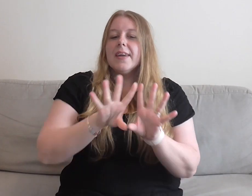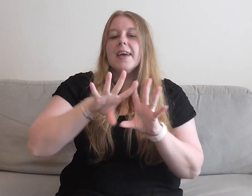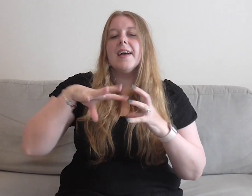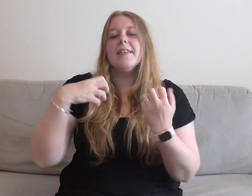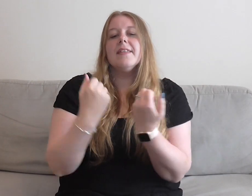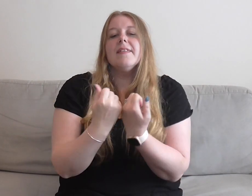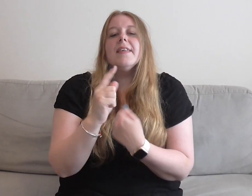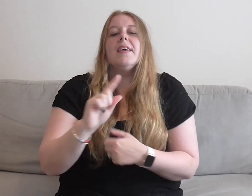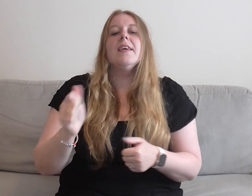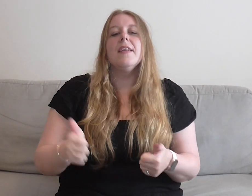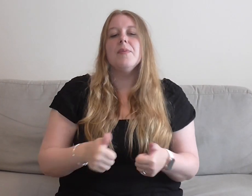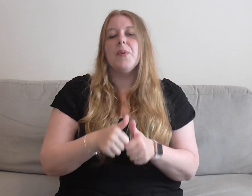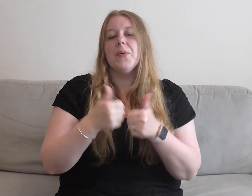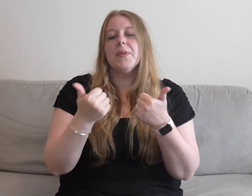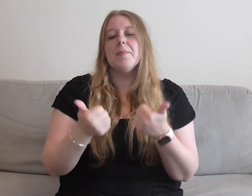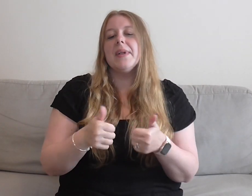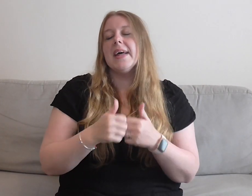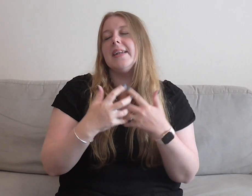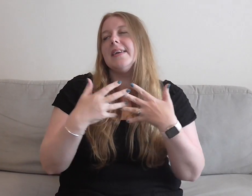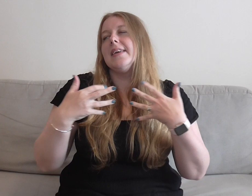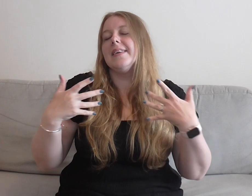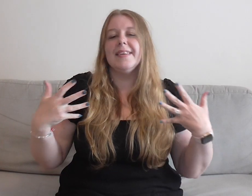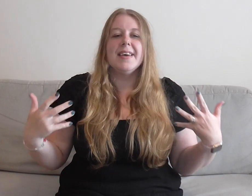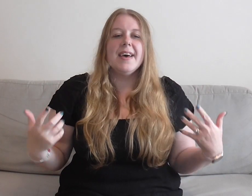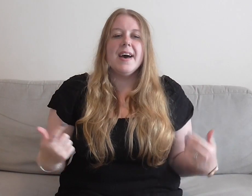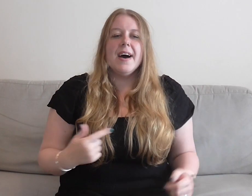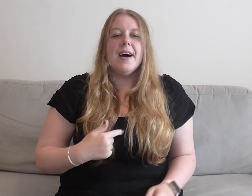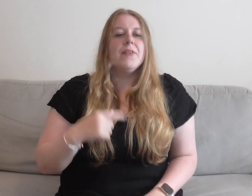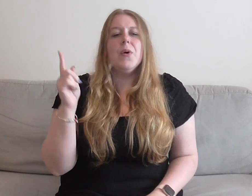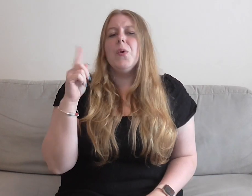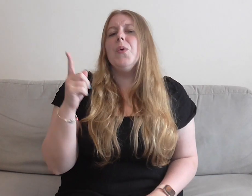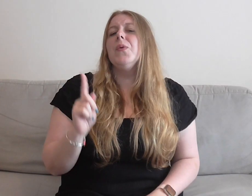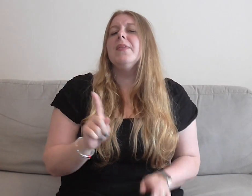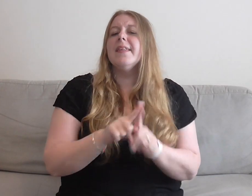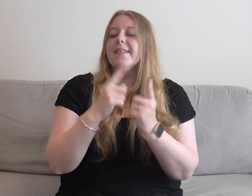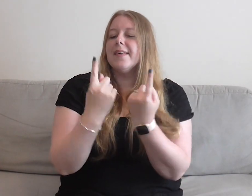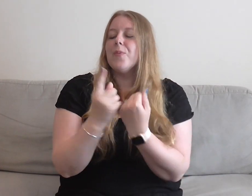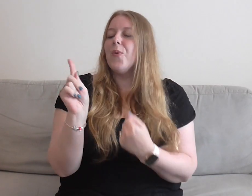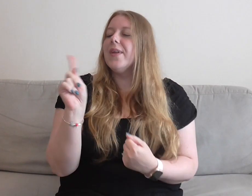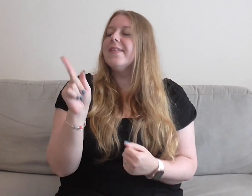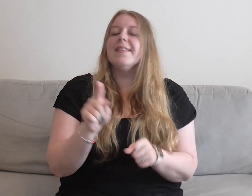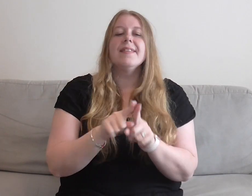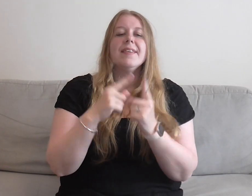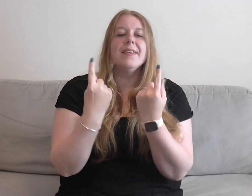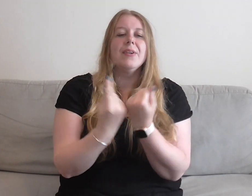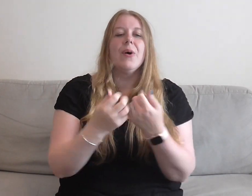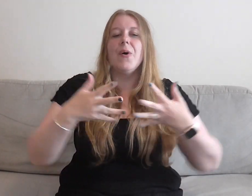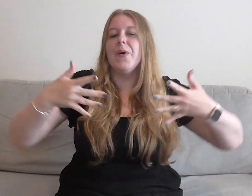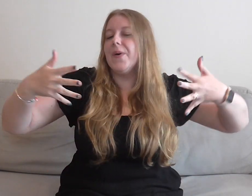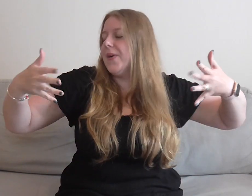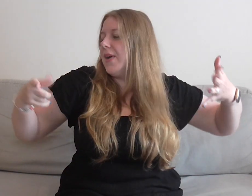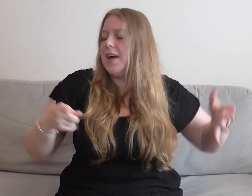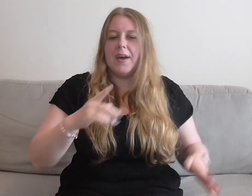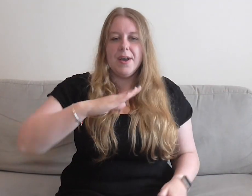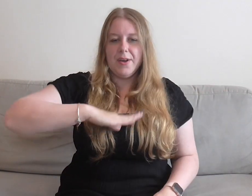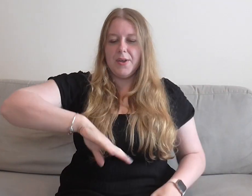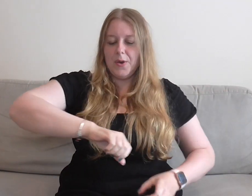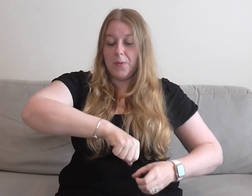gadgets and gizmos aplenty I've got who's it's in, what's it's galore You want